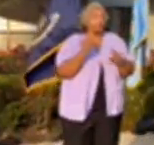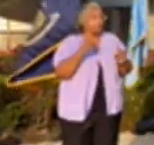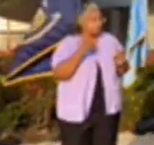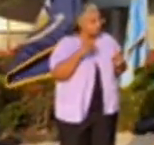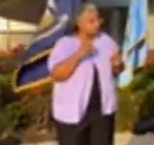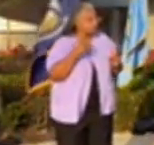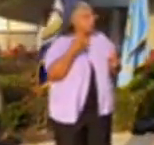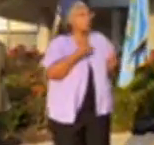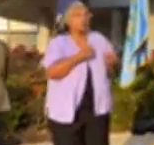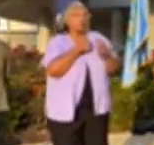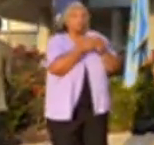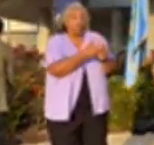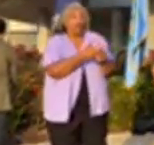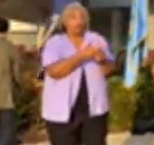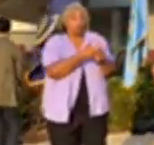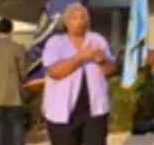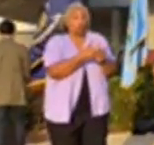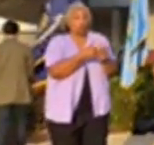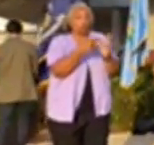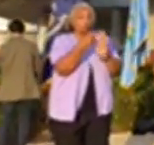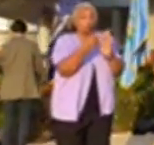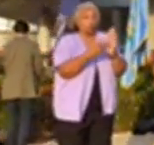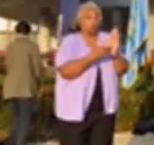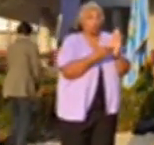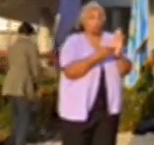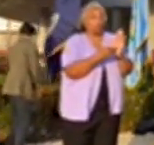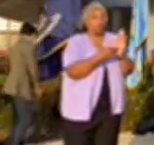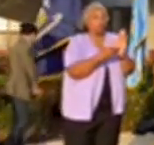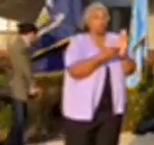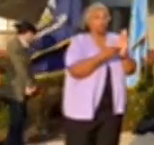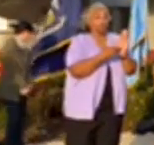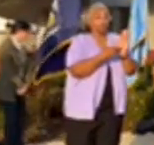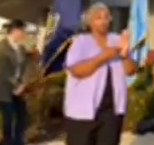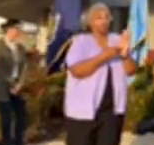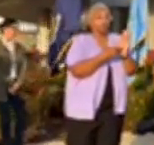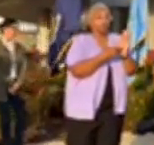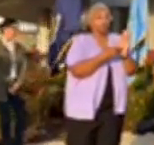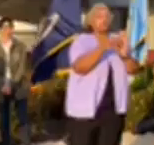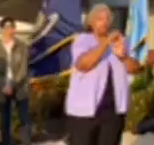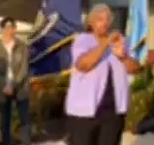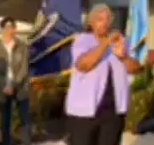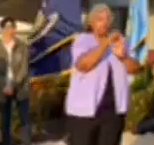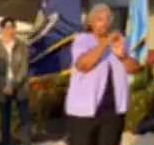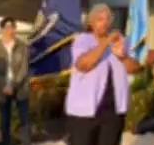as we follow guidelines that are not throughout, not only the state of